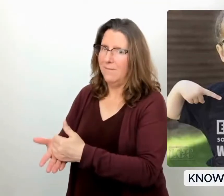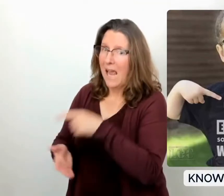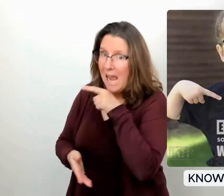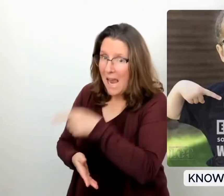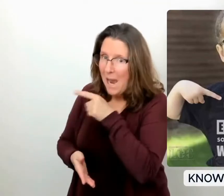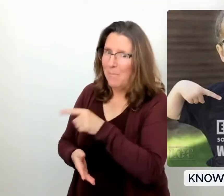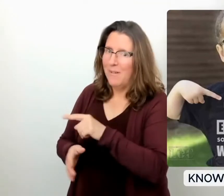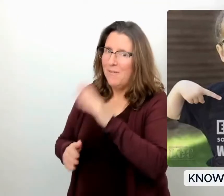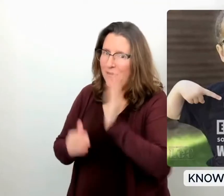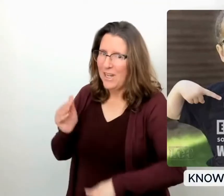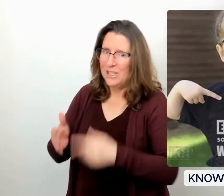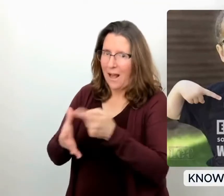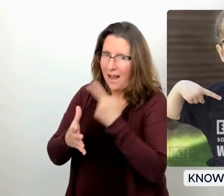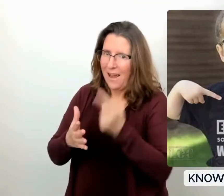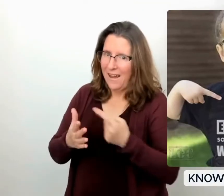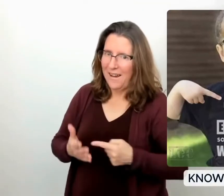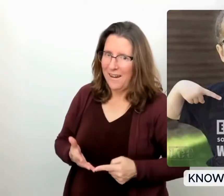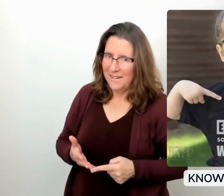to get involved so things actually get finished.